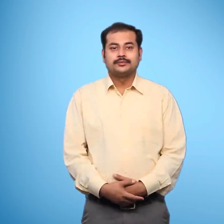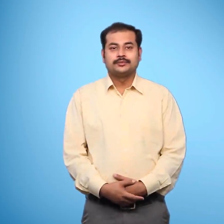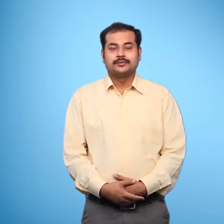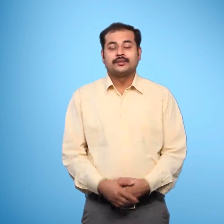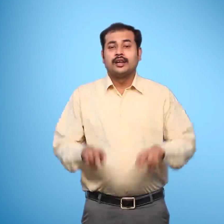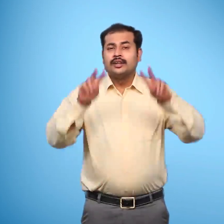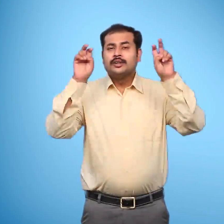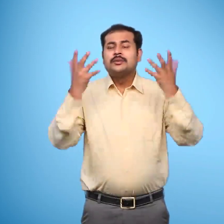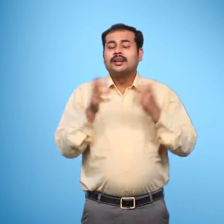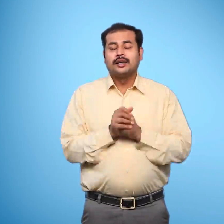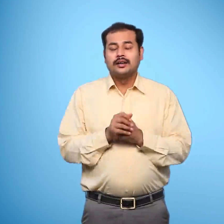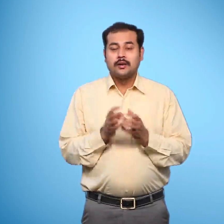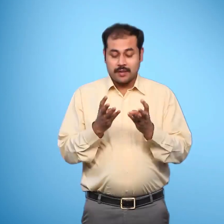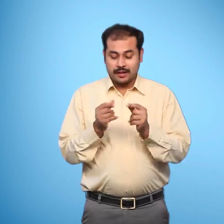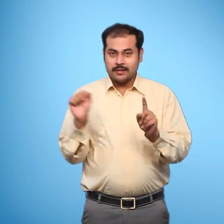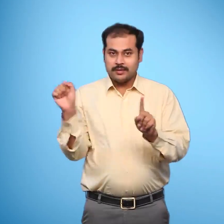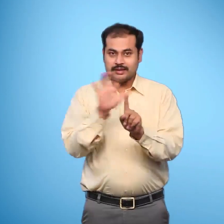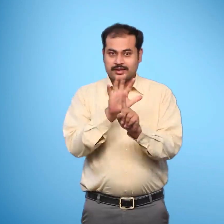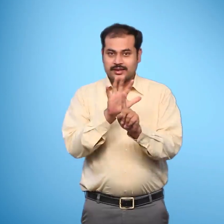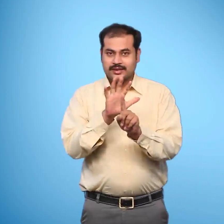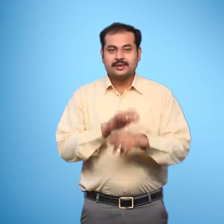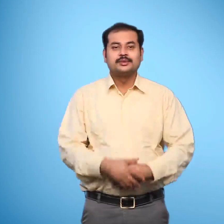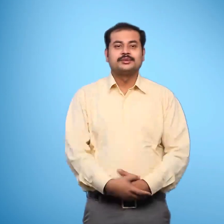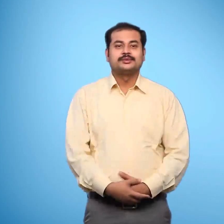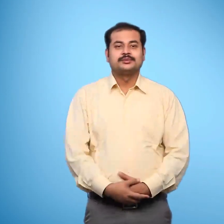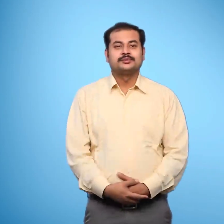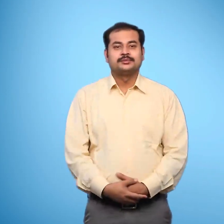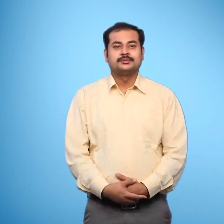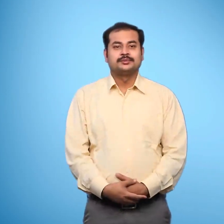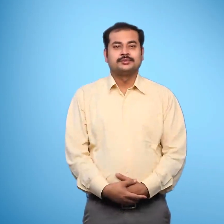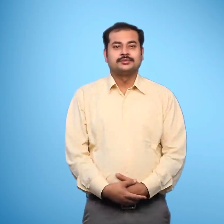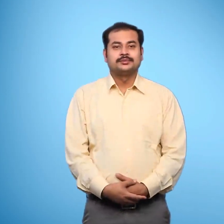for Class 2, titled Math Magic.